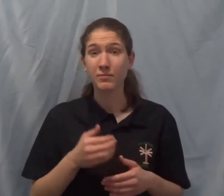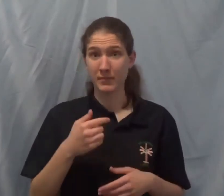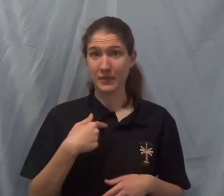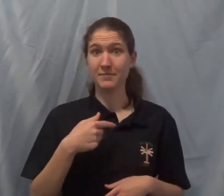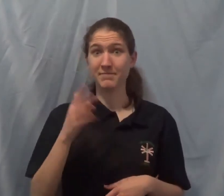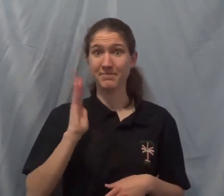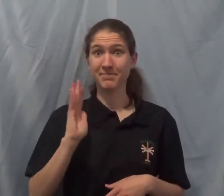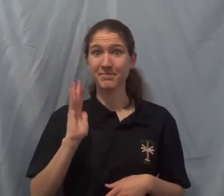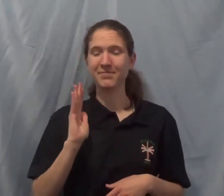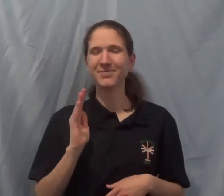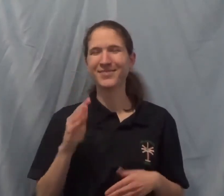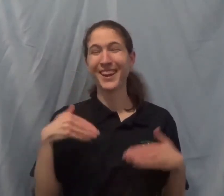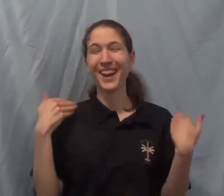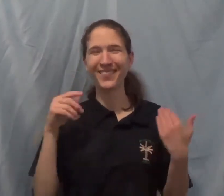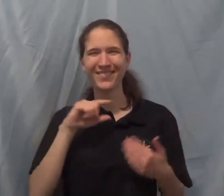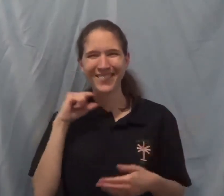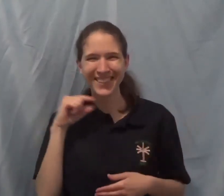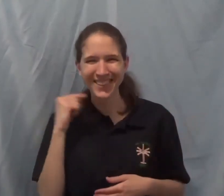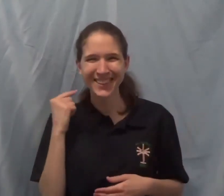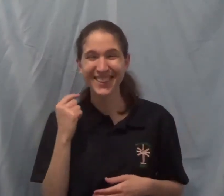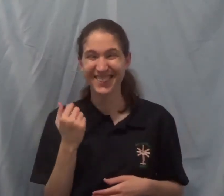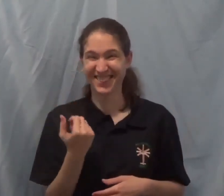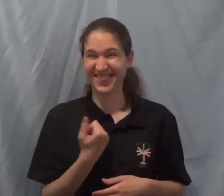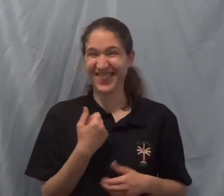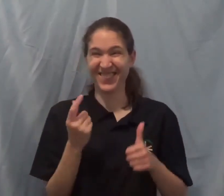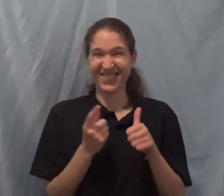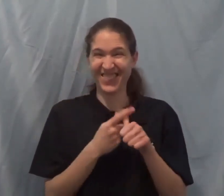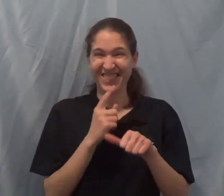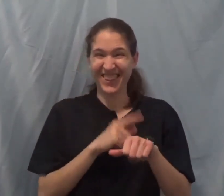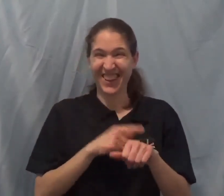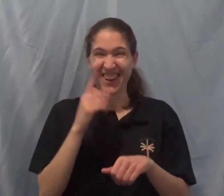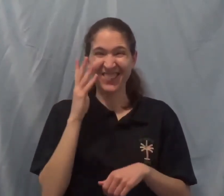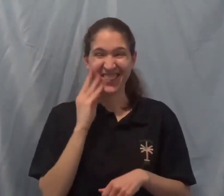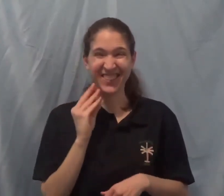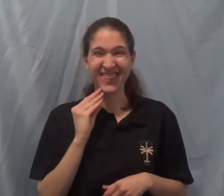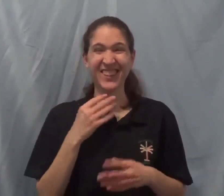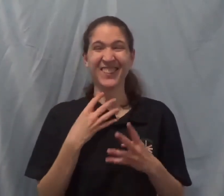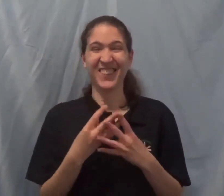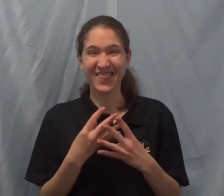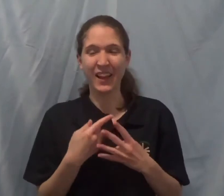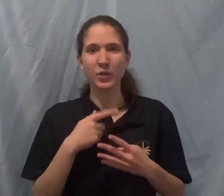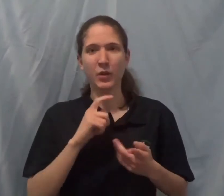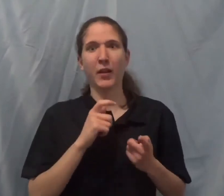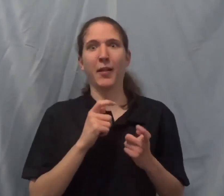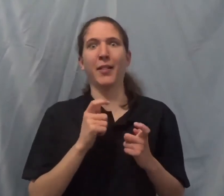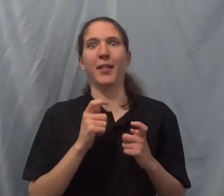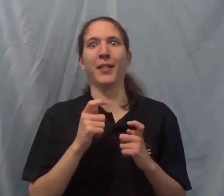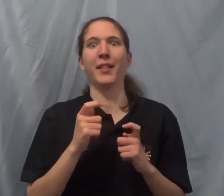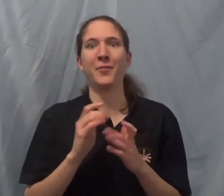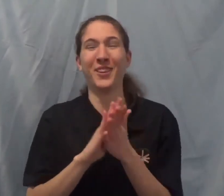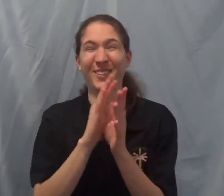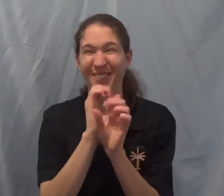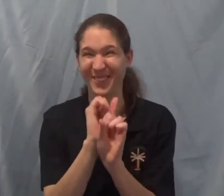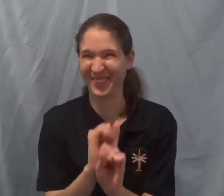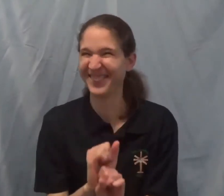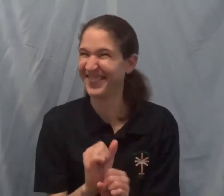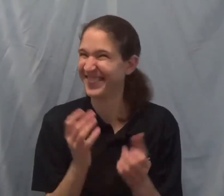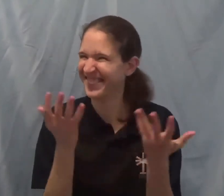little bit. The whole series of changing of tunes, but I had to change my tune. Anyway, just for the record, if you think you're scared